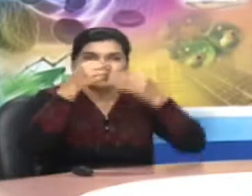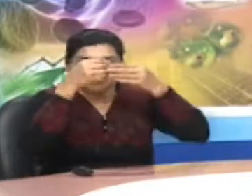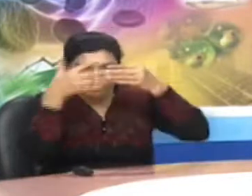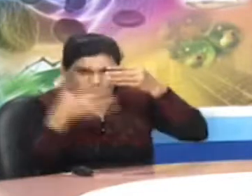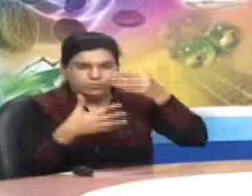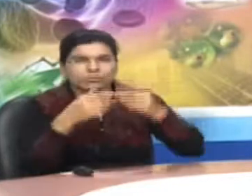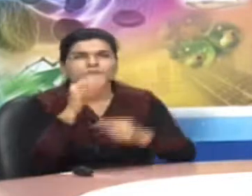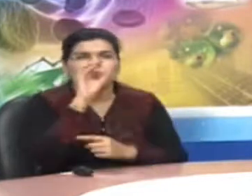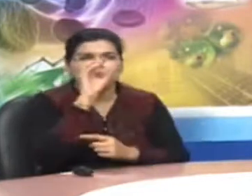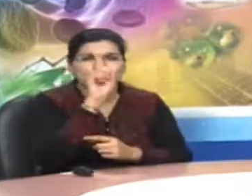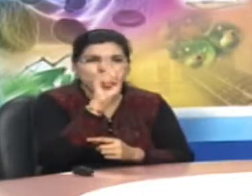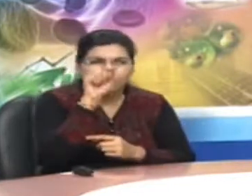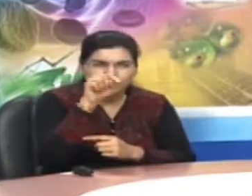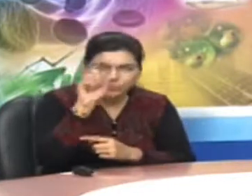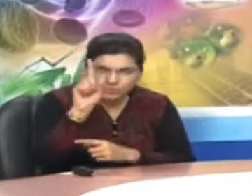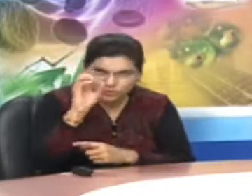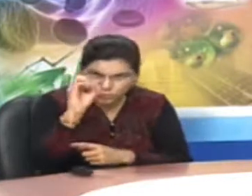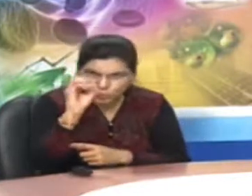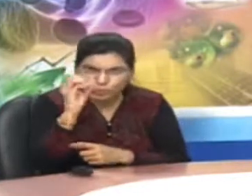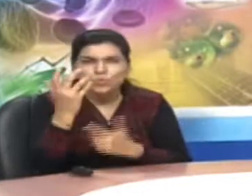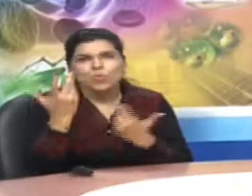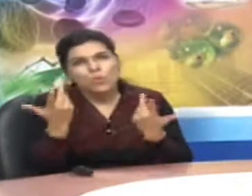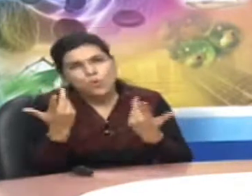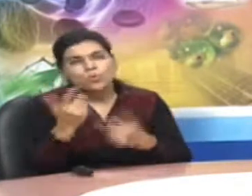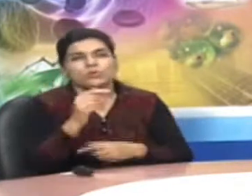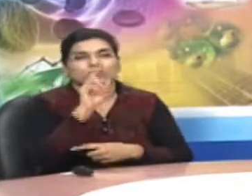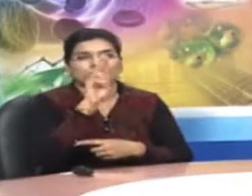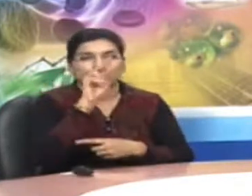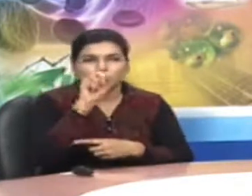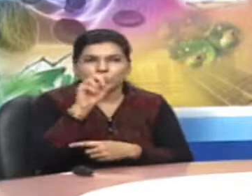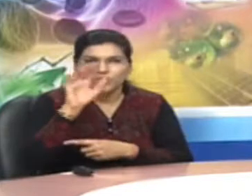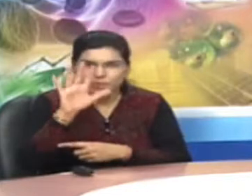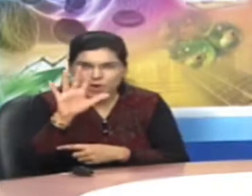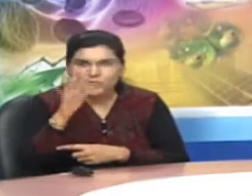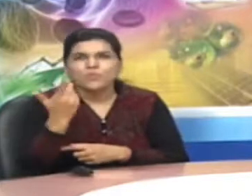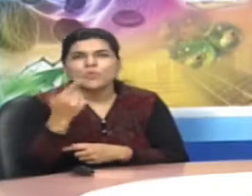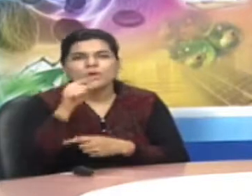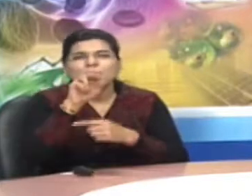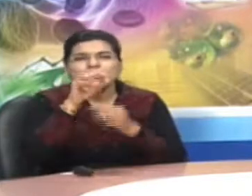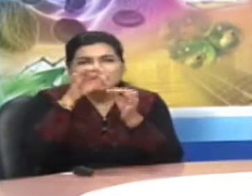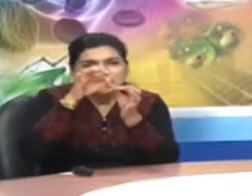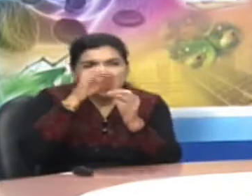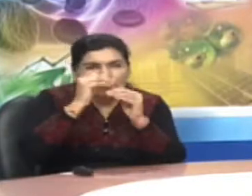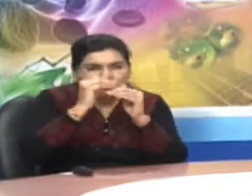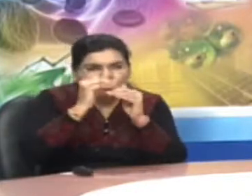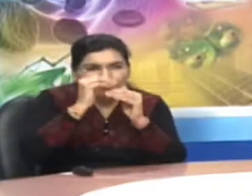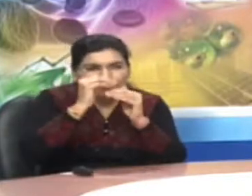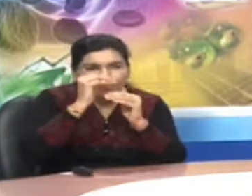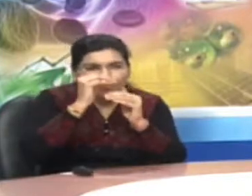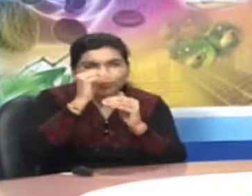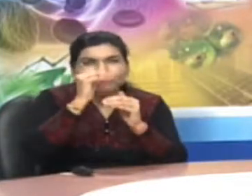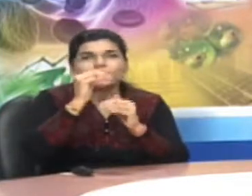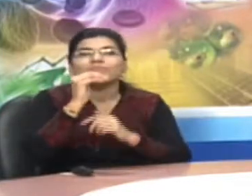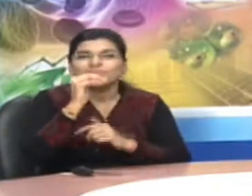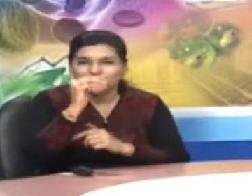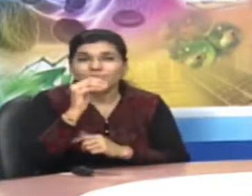by clicking on this feature called line spacing. You can select the space you want. It